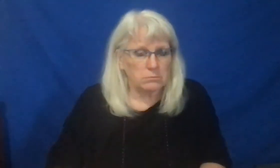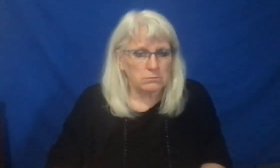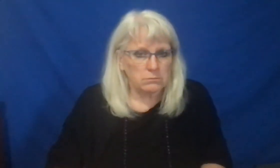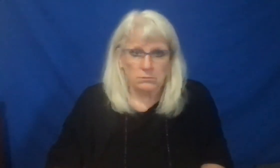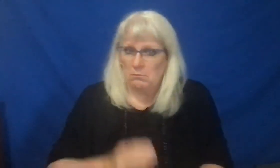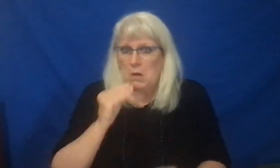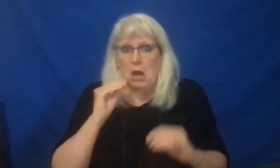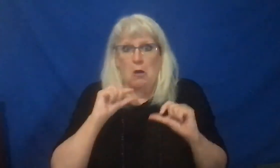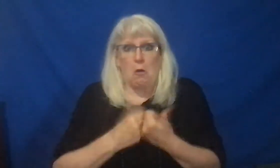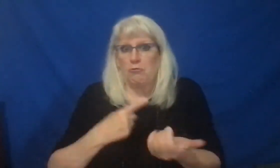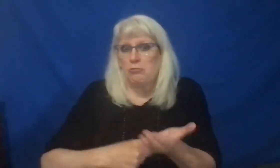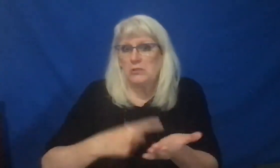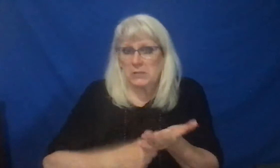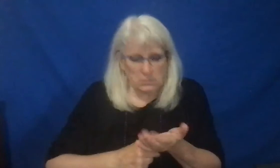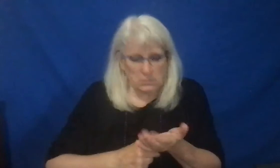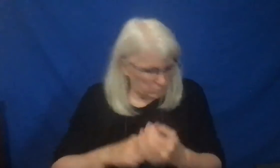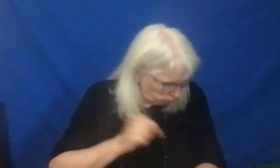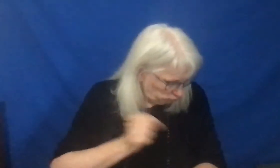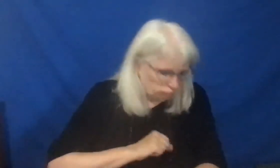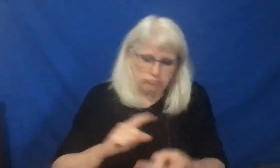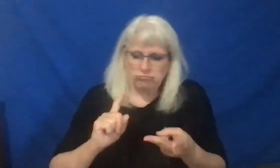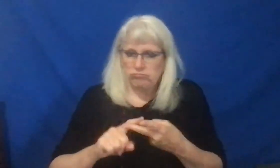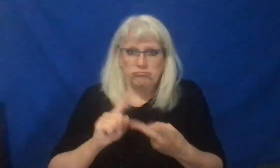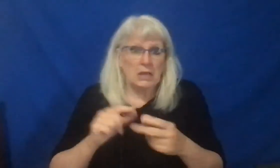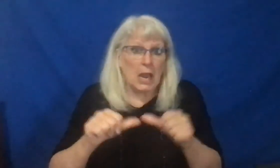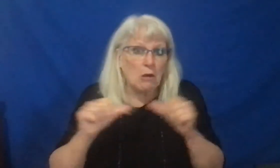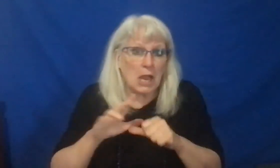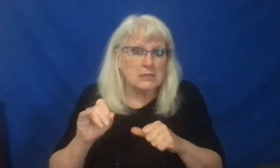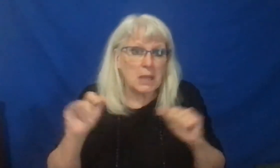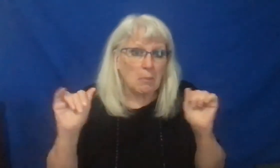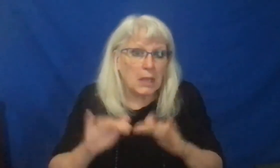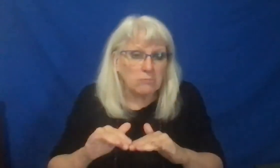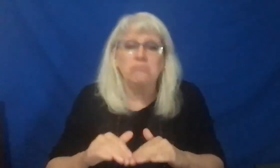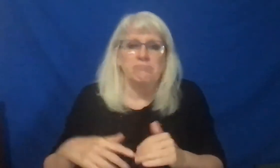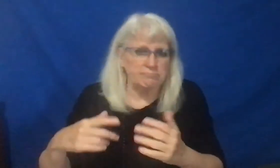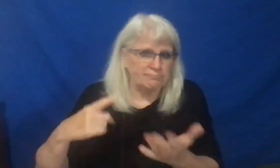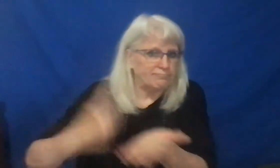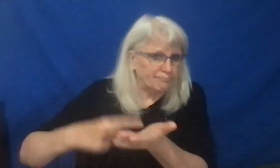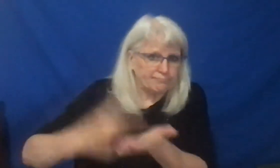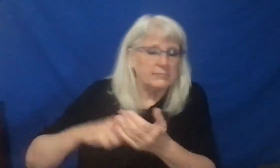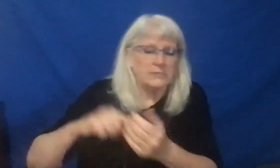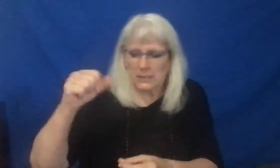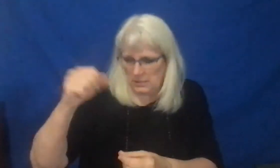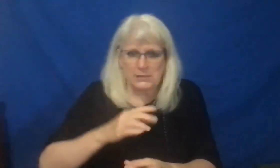group discussion, whether that's at an area assembly, whether that's at the board. I